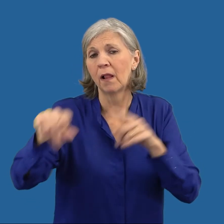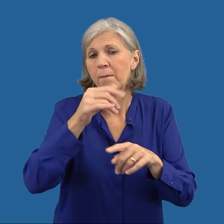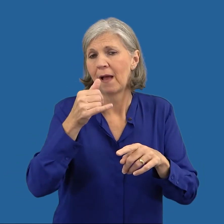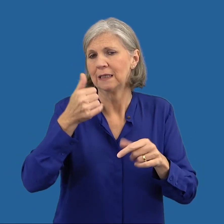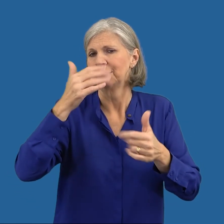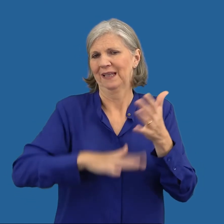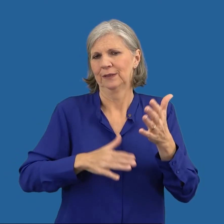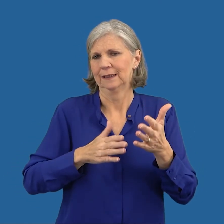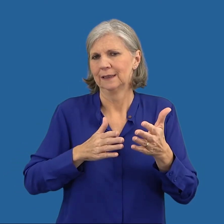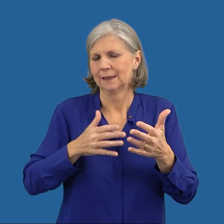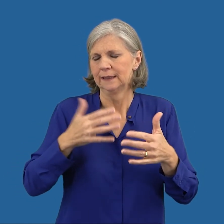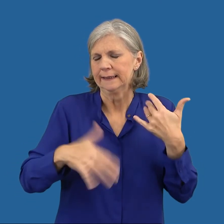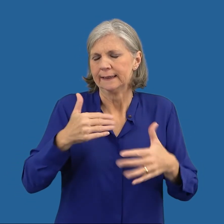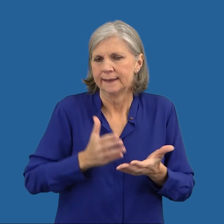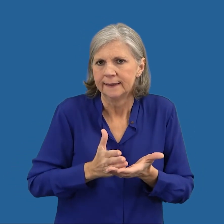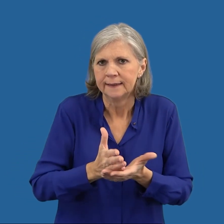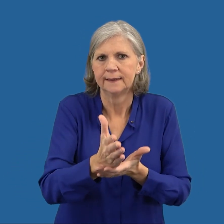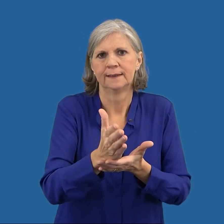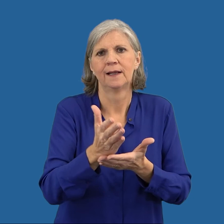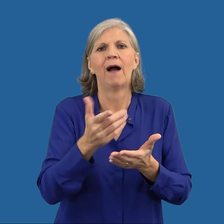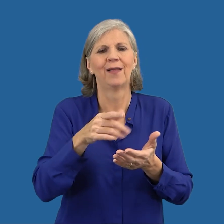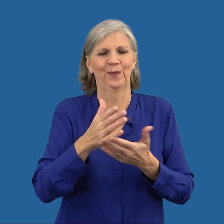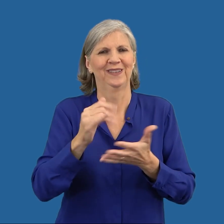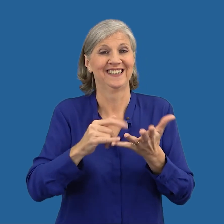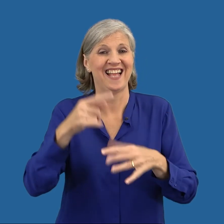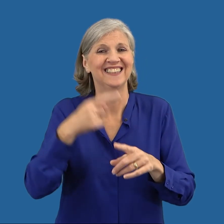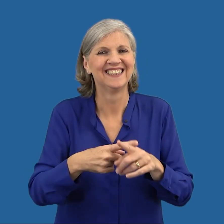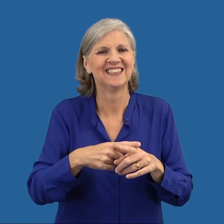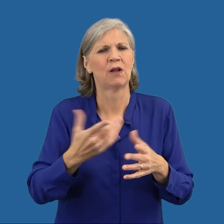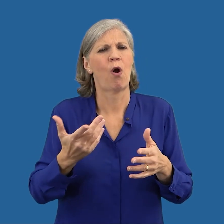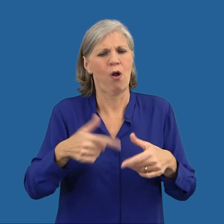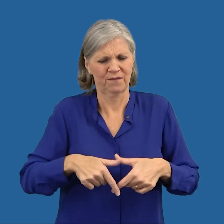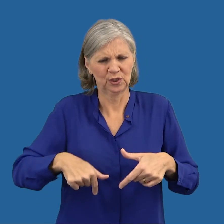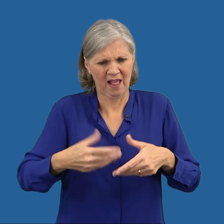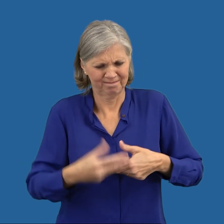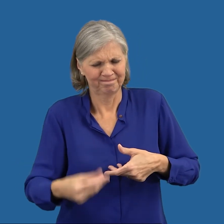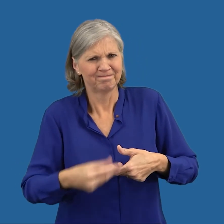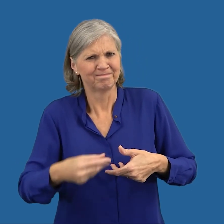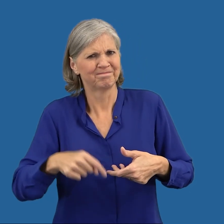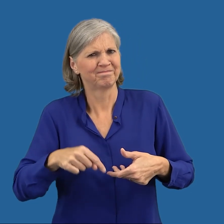Some people might also experience pain during sex or a vaginal discharge.